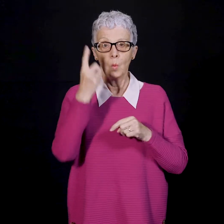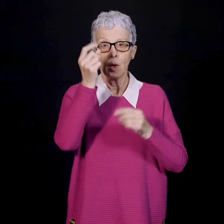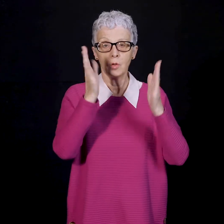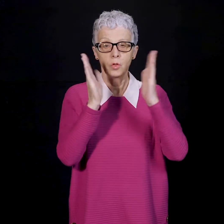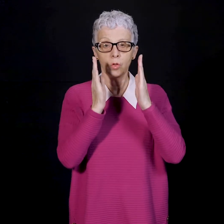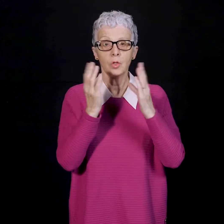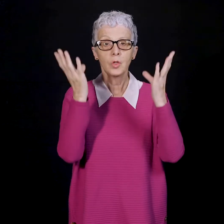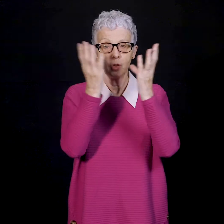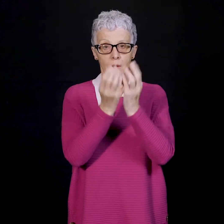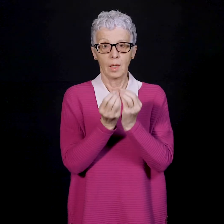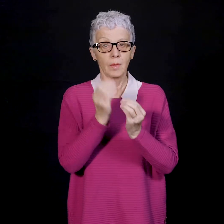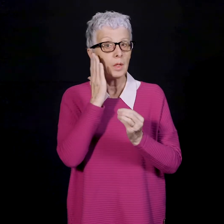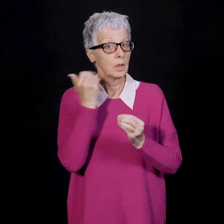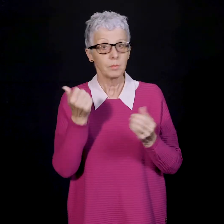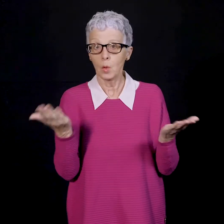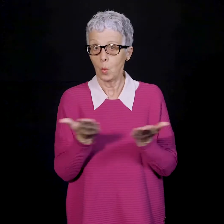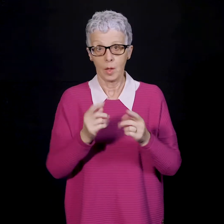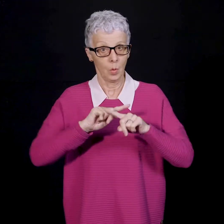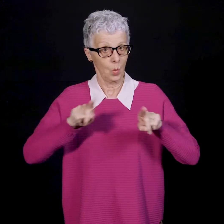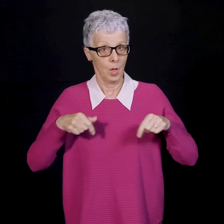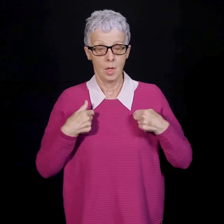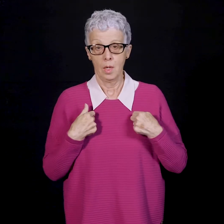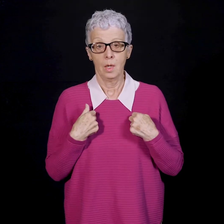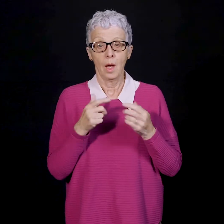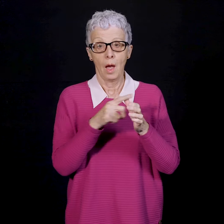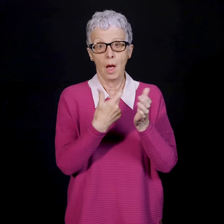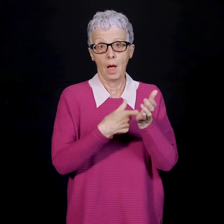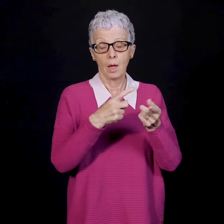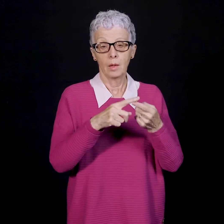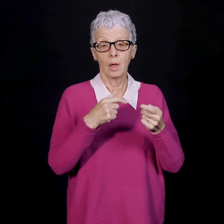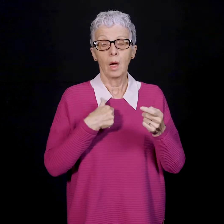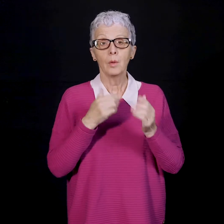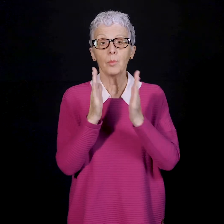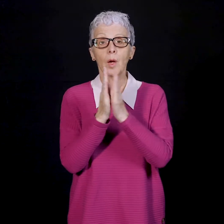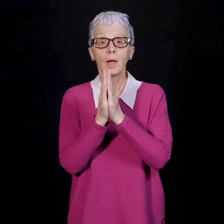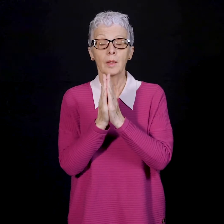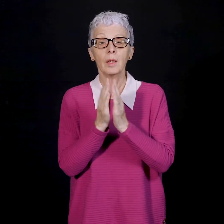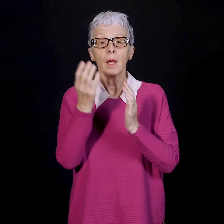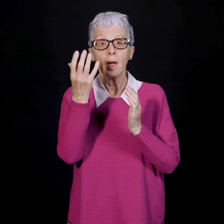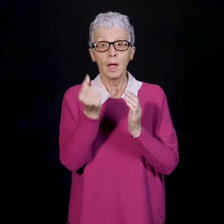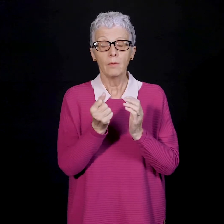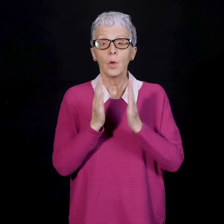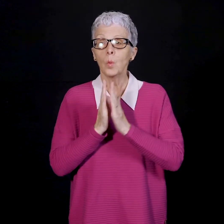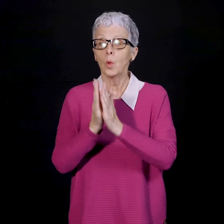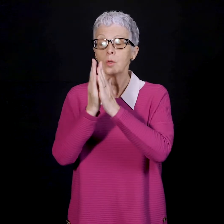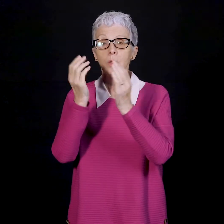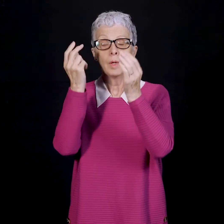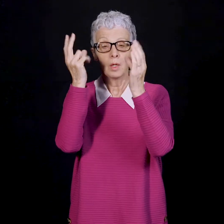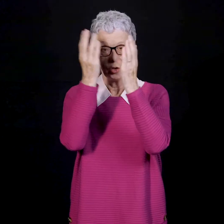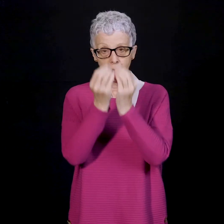together wherever we are. I pray that you're able to engage in the worship this week and that the message encourages